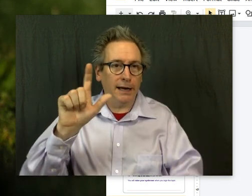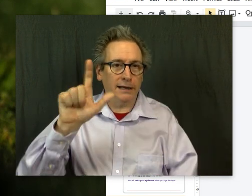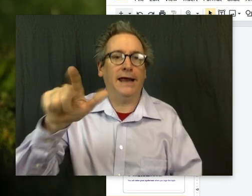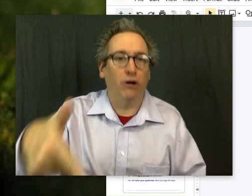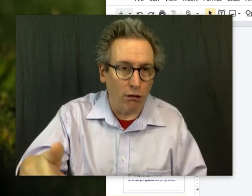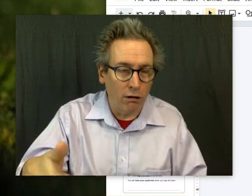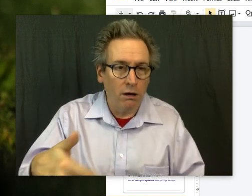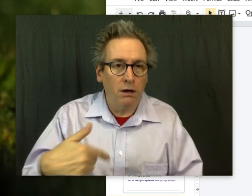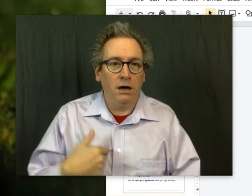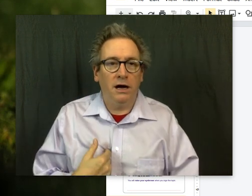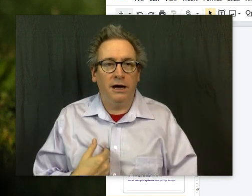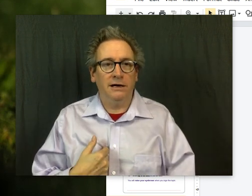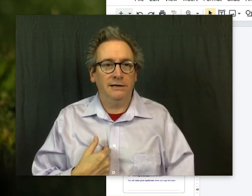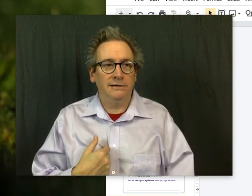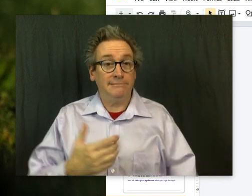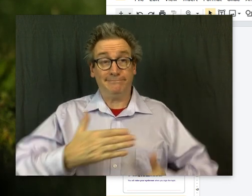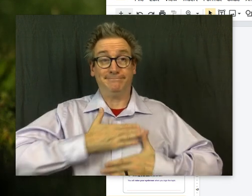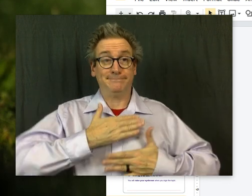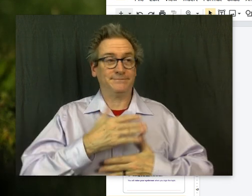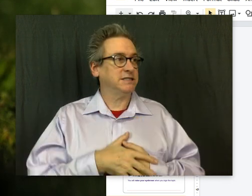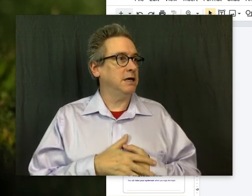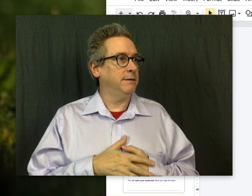celebrate later,